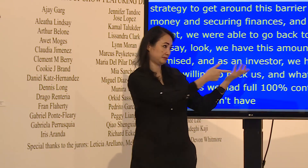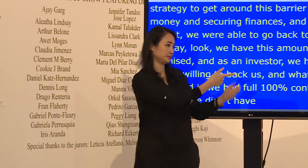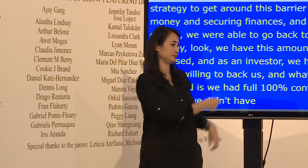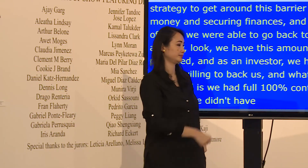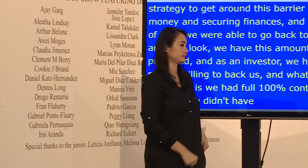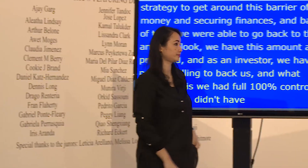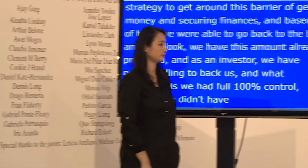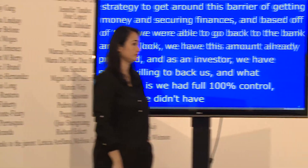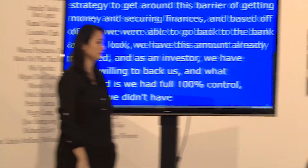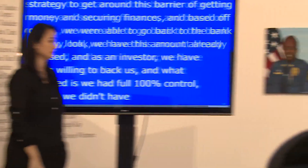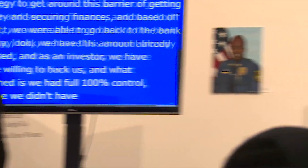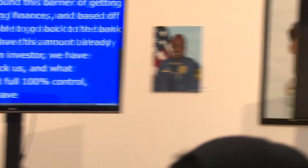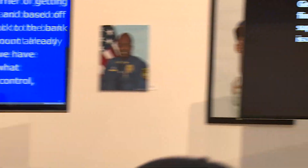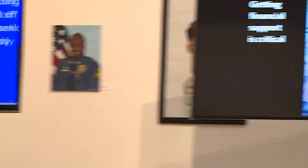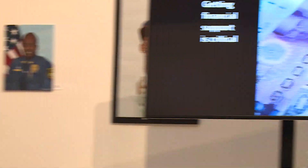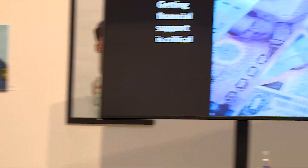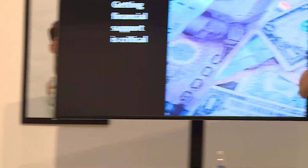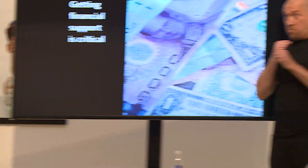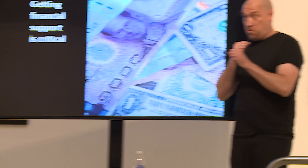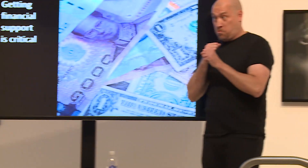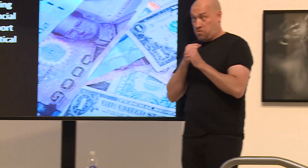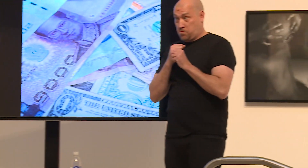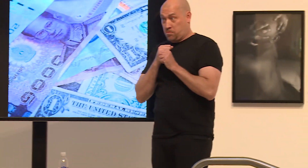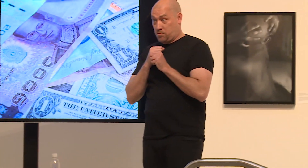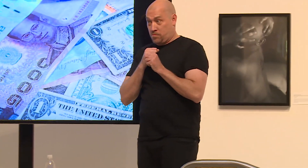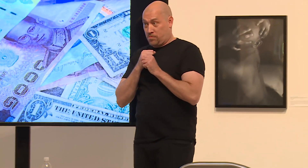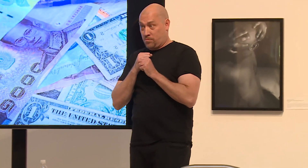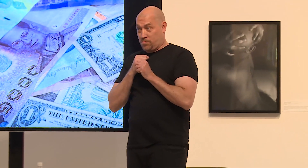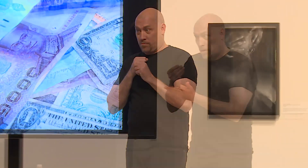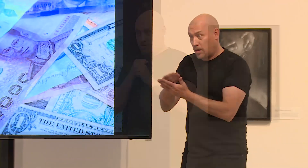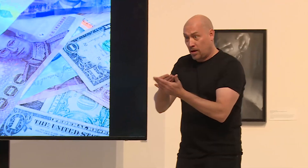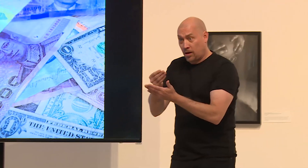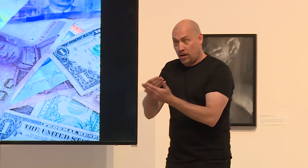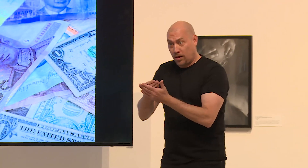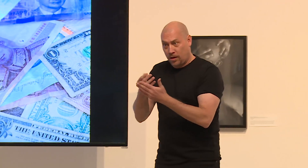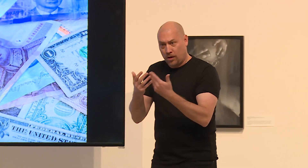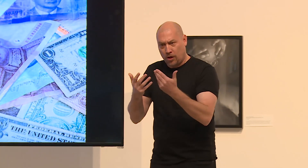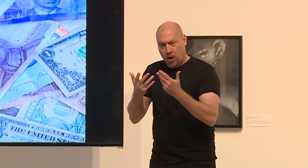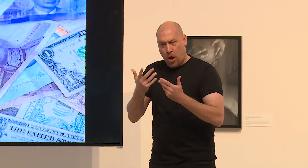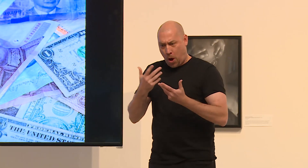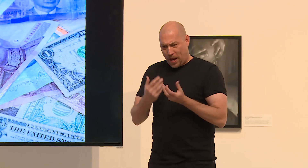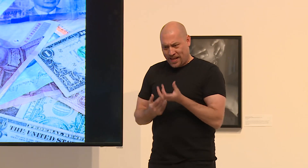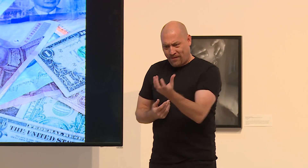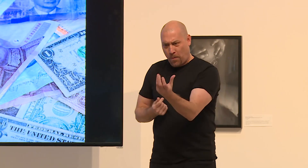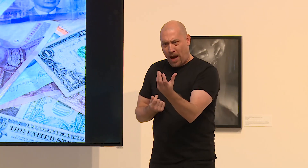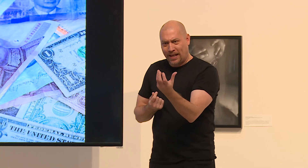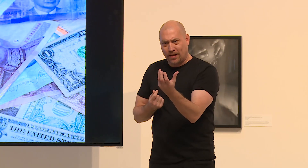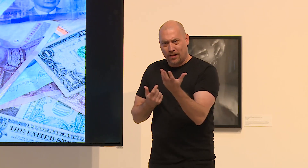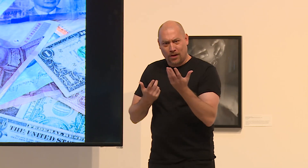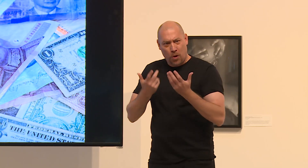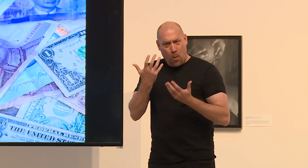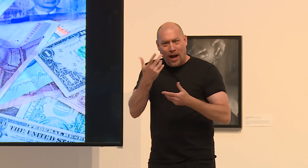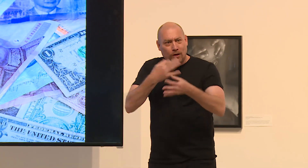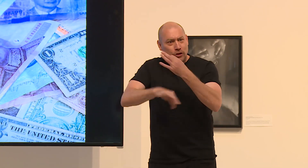everything on the line because we had the backing with those individuals. Keep in mind that when it comes to the